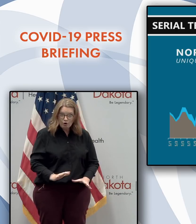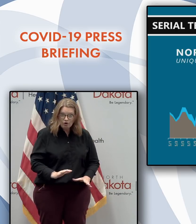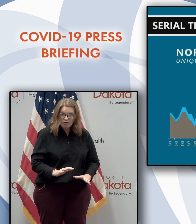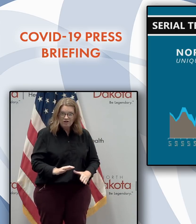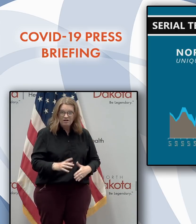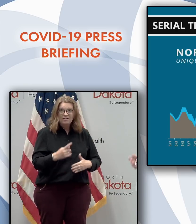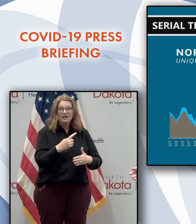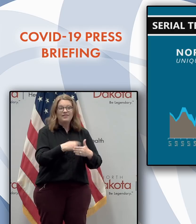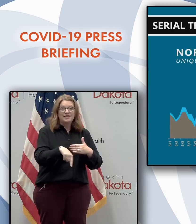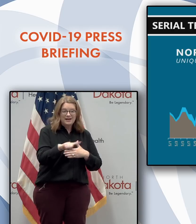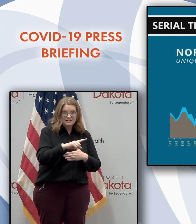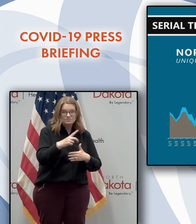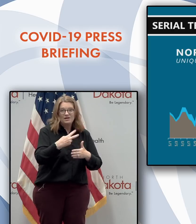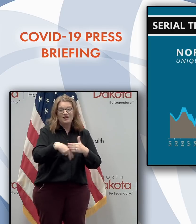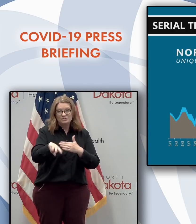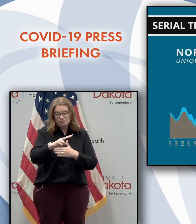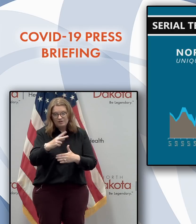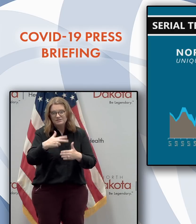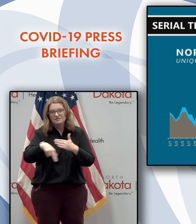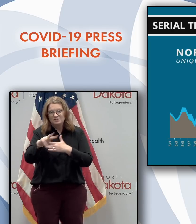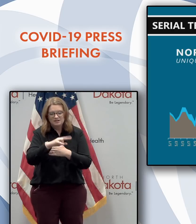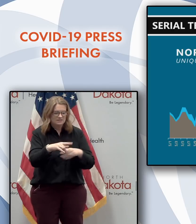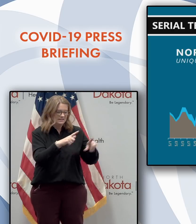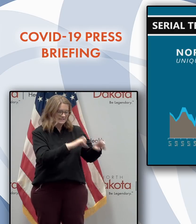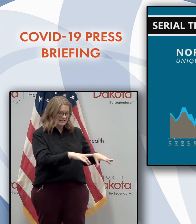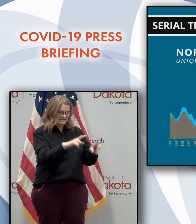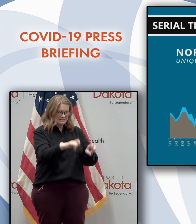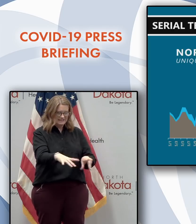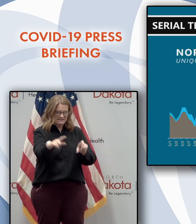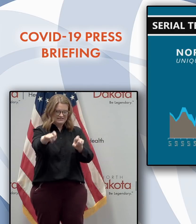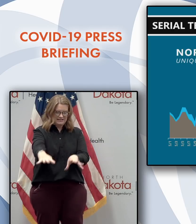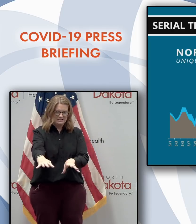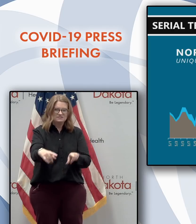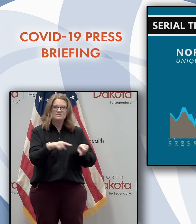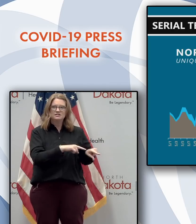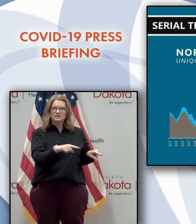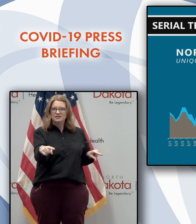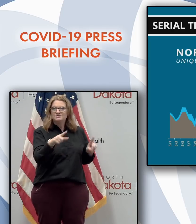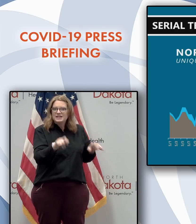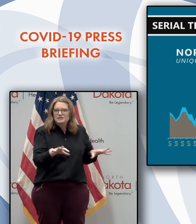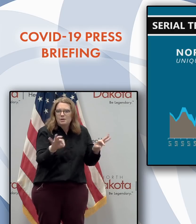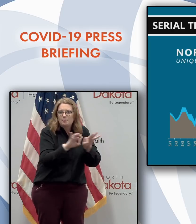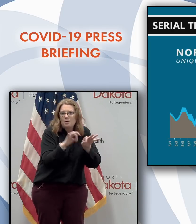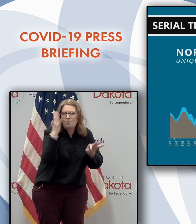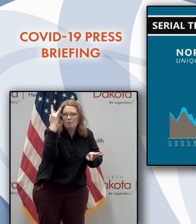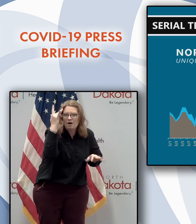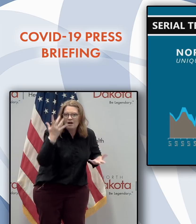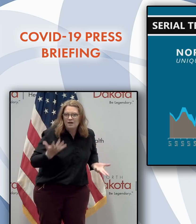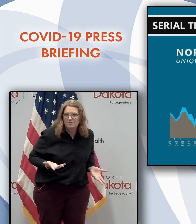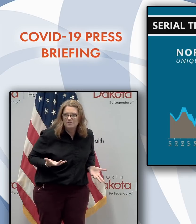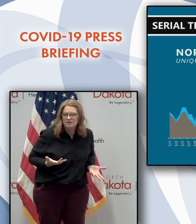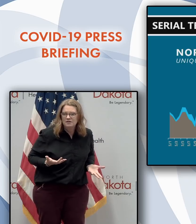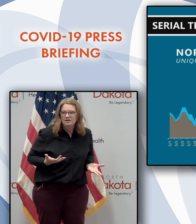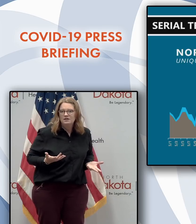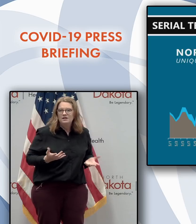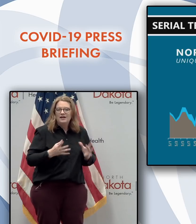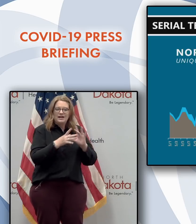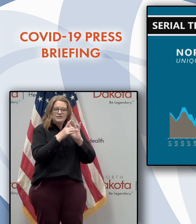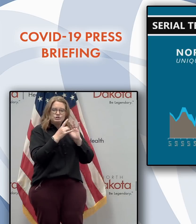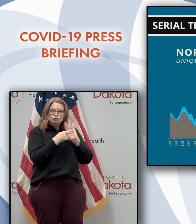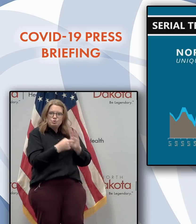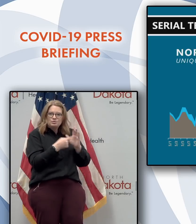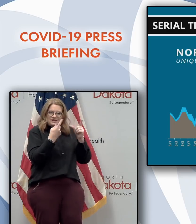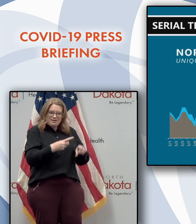next week and we test you the next week, each of those tests are valid. Each of those tests matter because that's related to the point prevalence on that